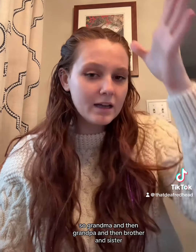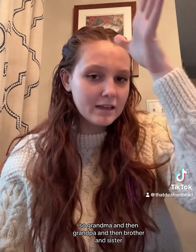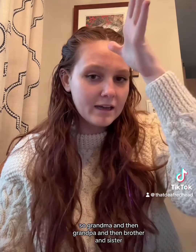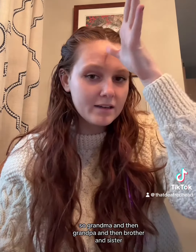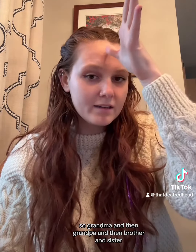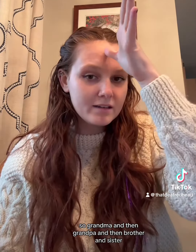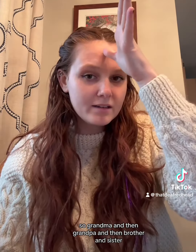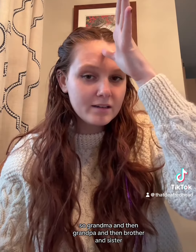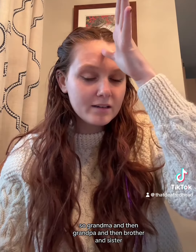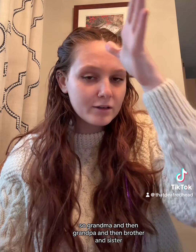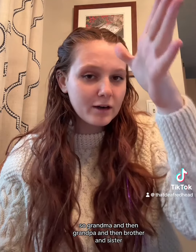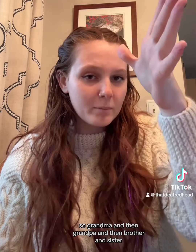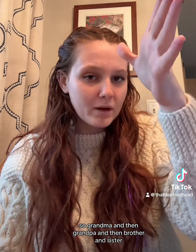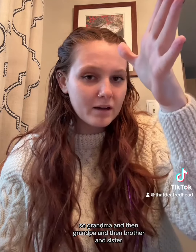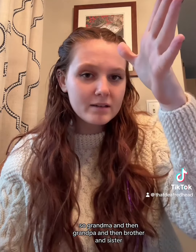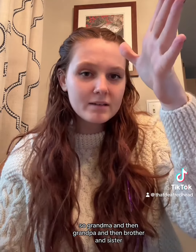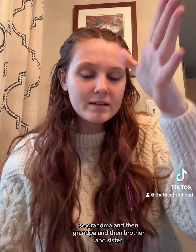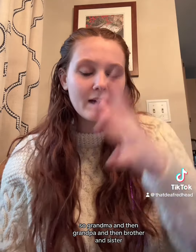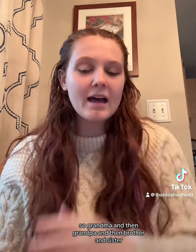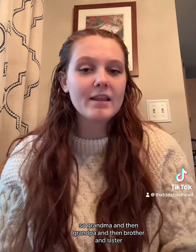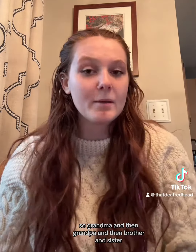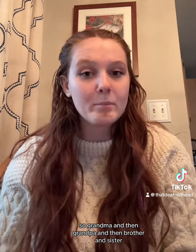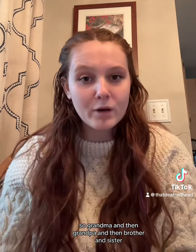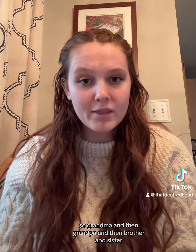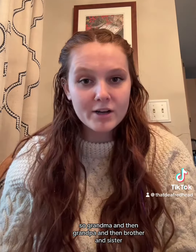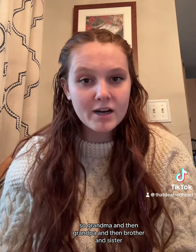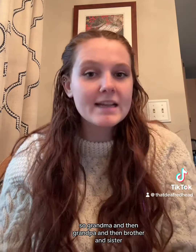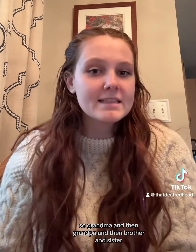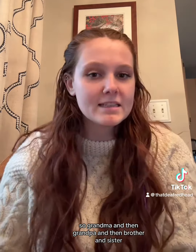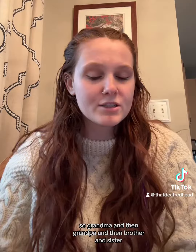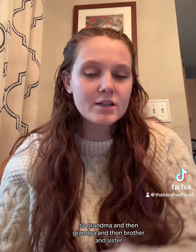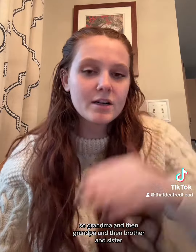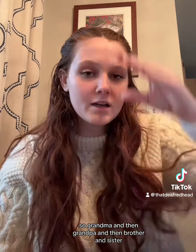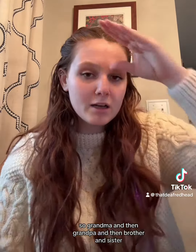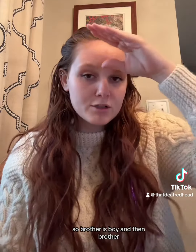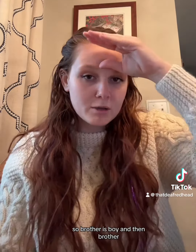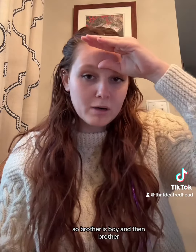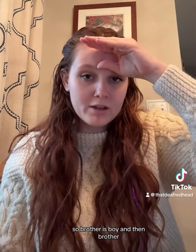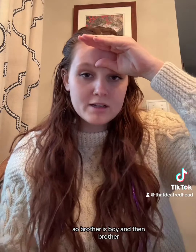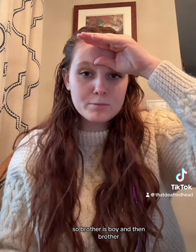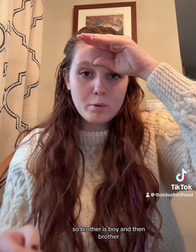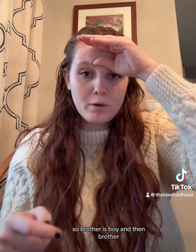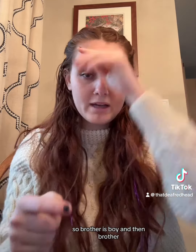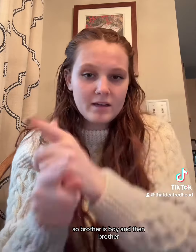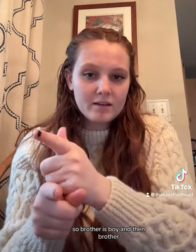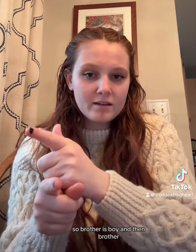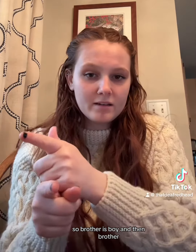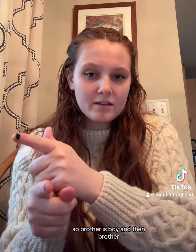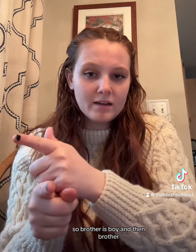then grandpa, and then brother and sister. So brother is boy, and